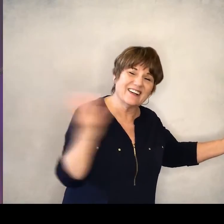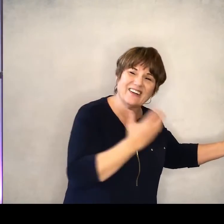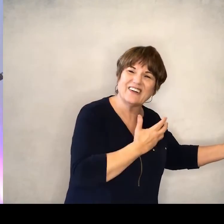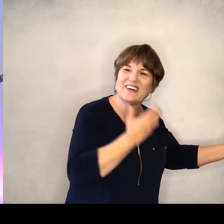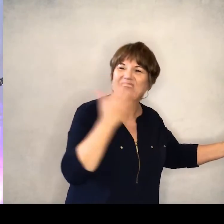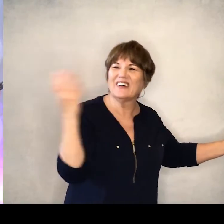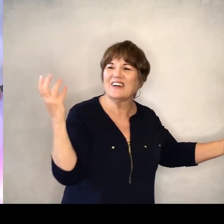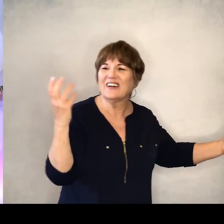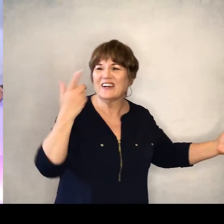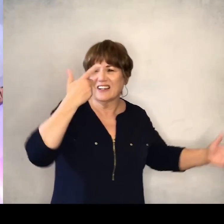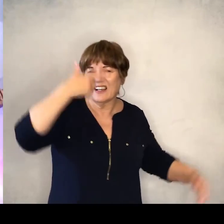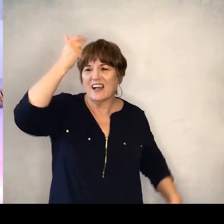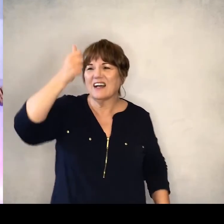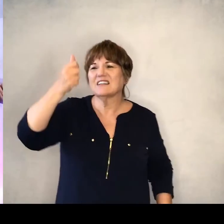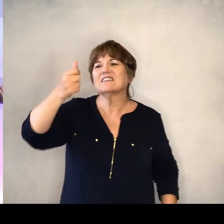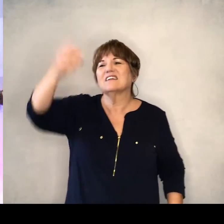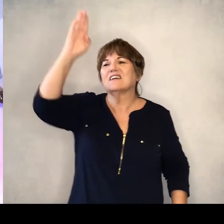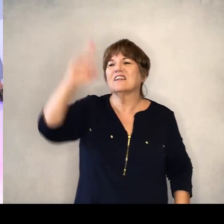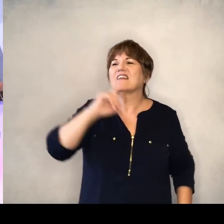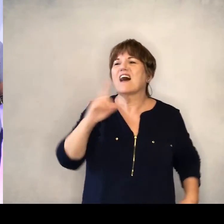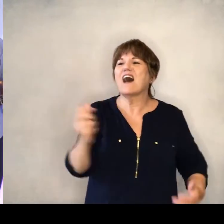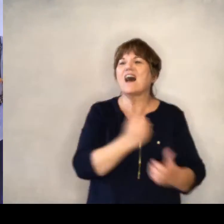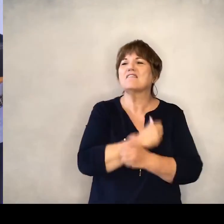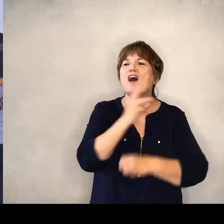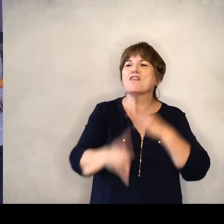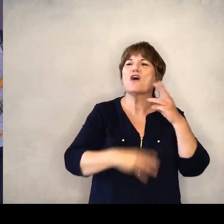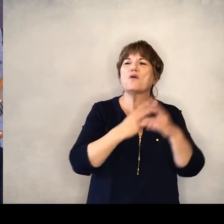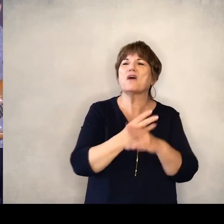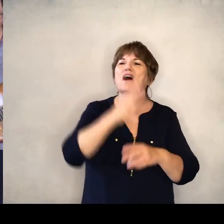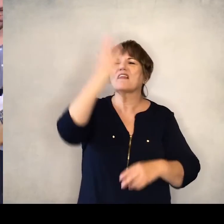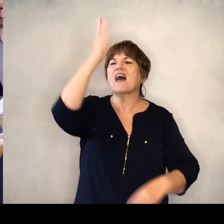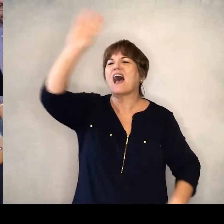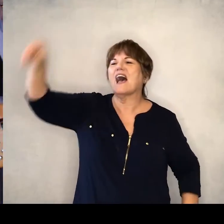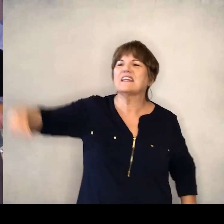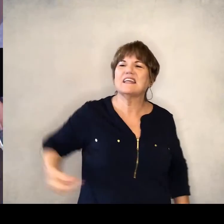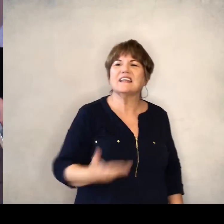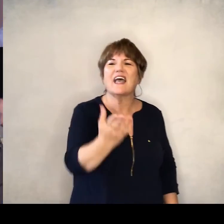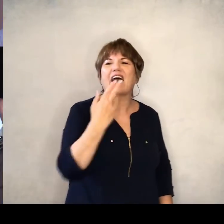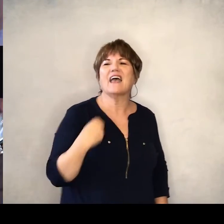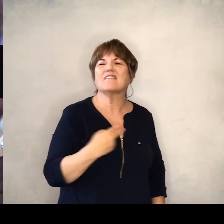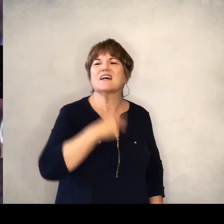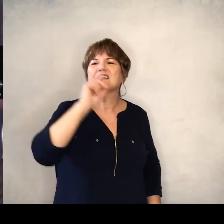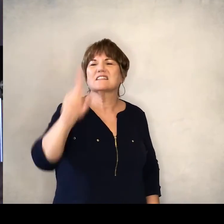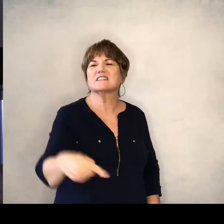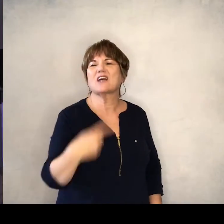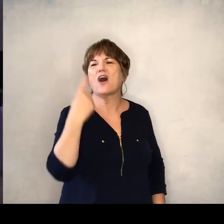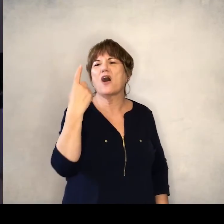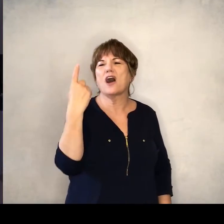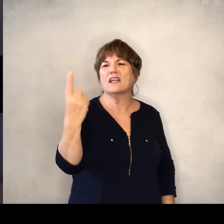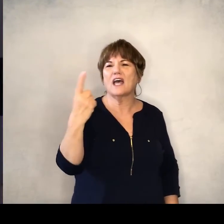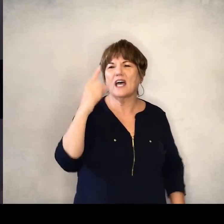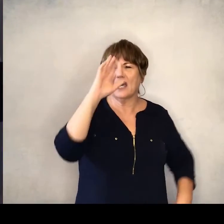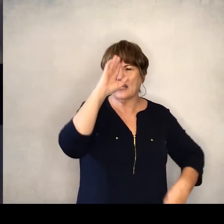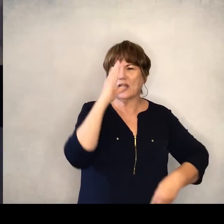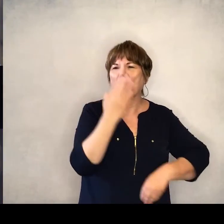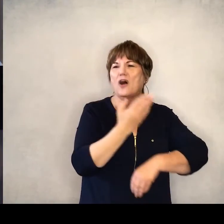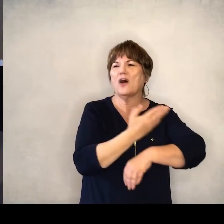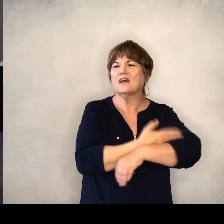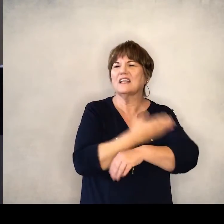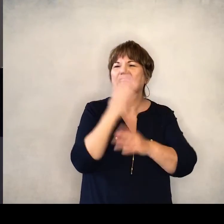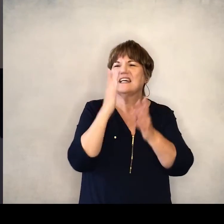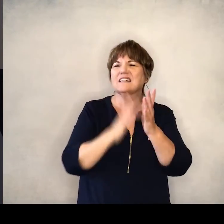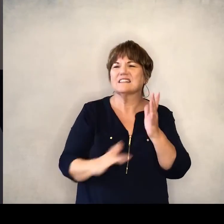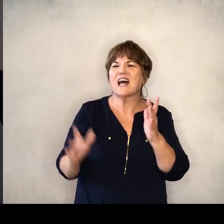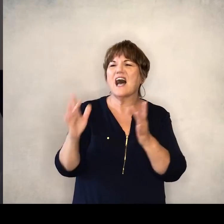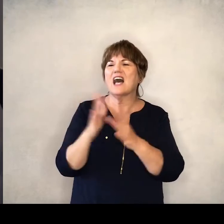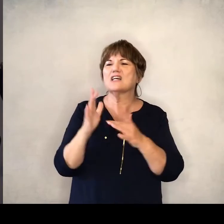Oh, for God so loved the world that he gave us his one and only